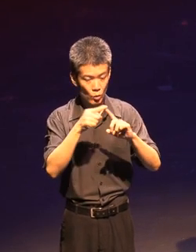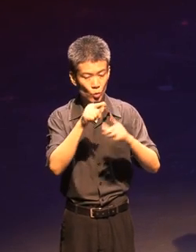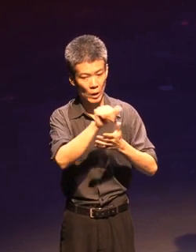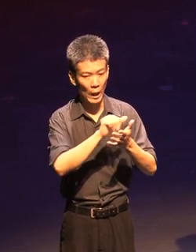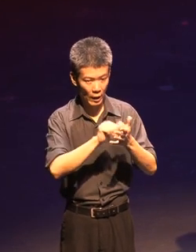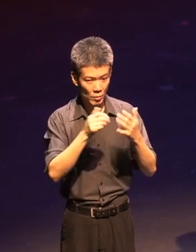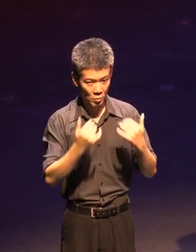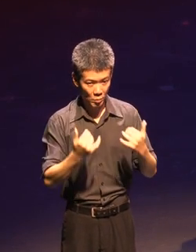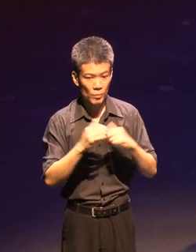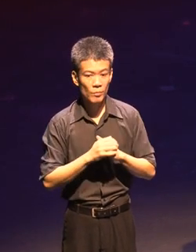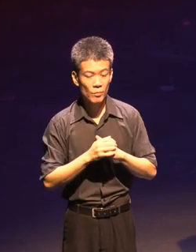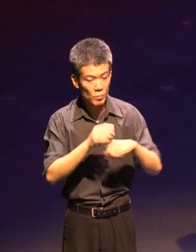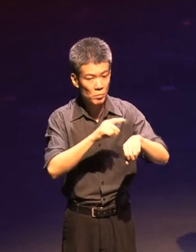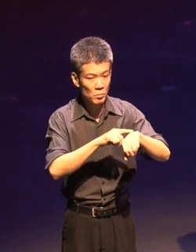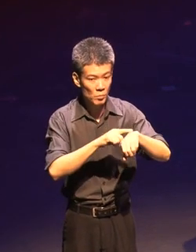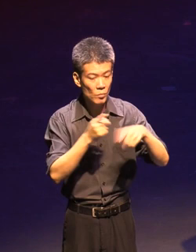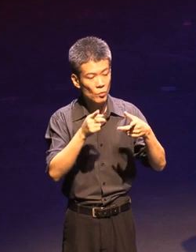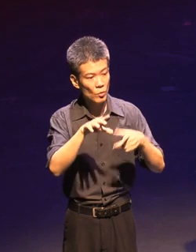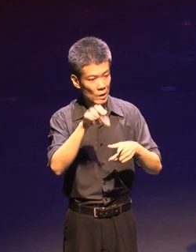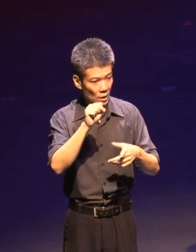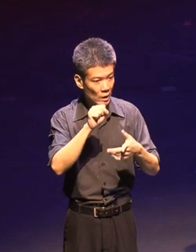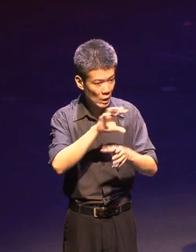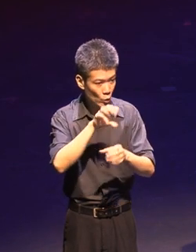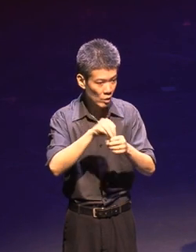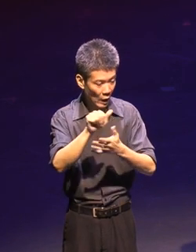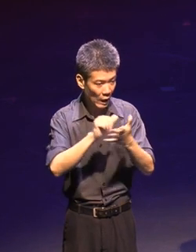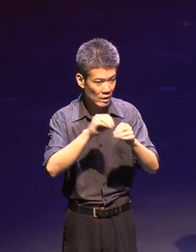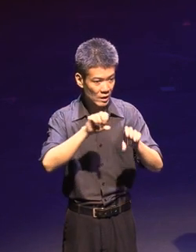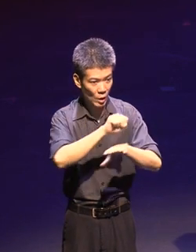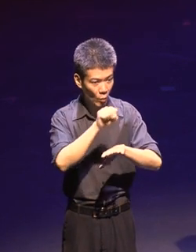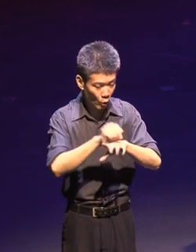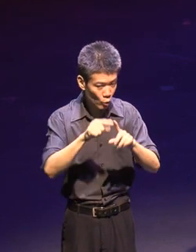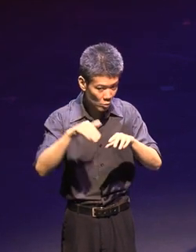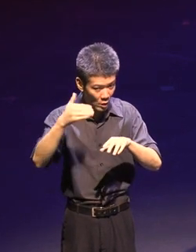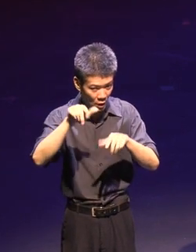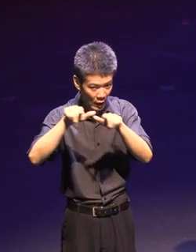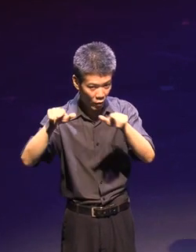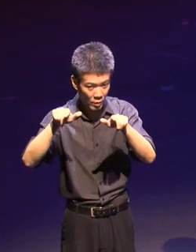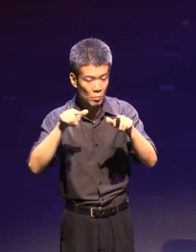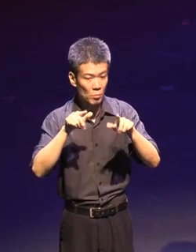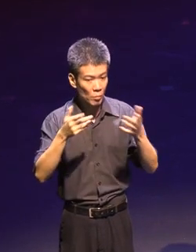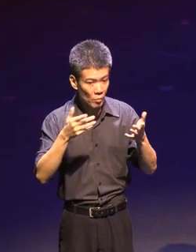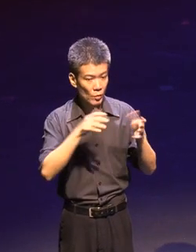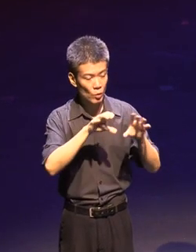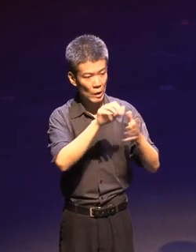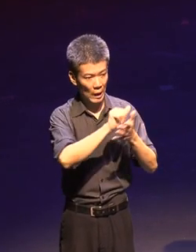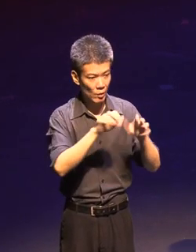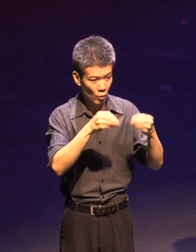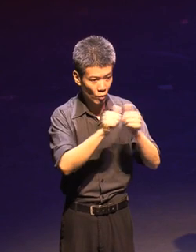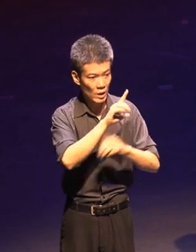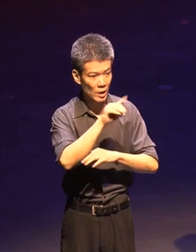arts, it is now timely to take inclusive arts in Singapore to the next level by giving artists